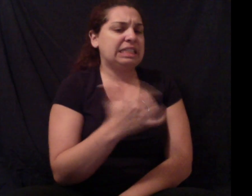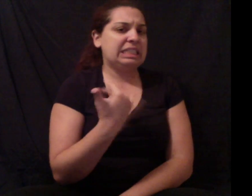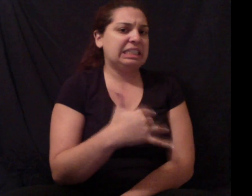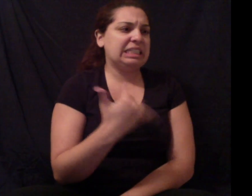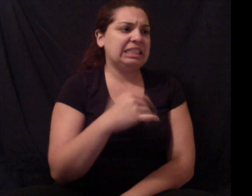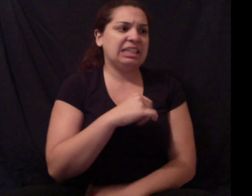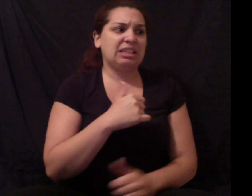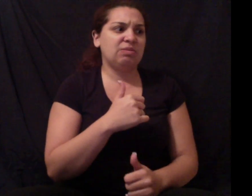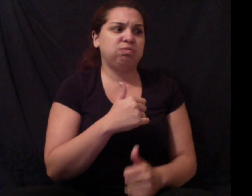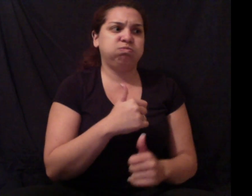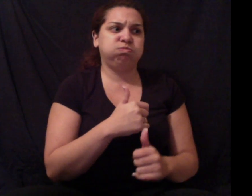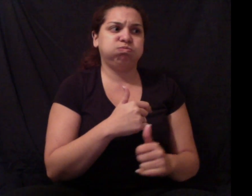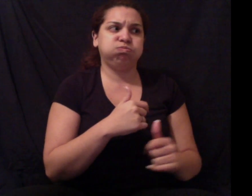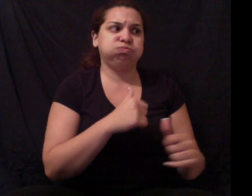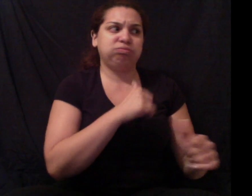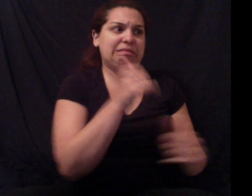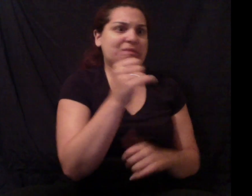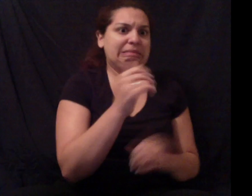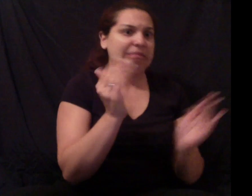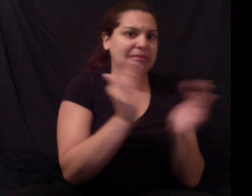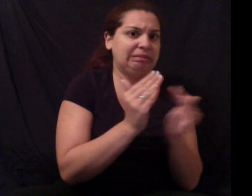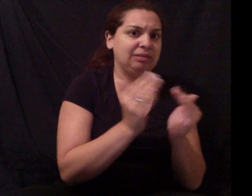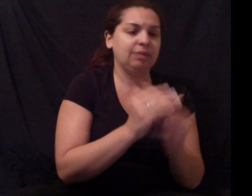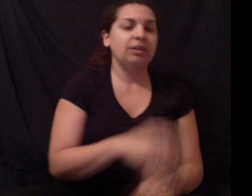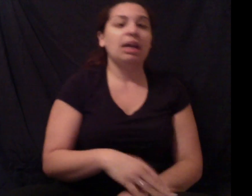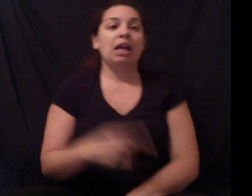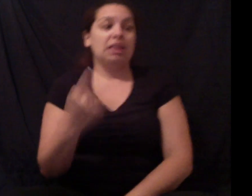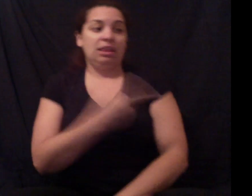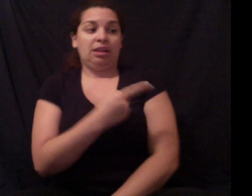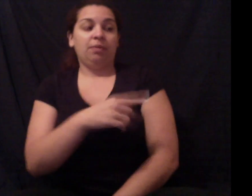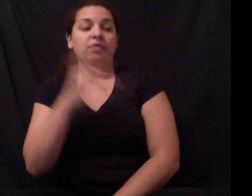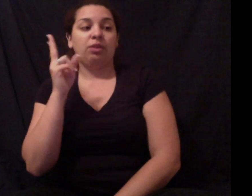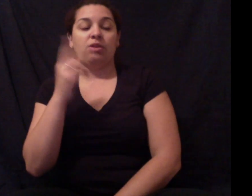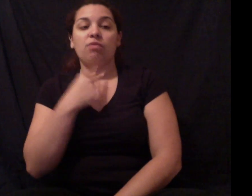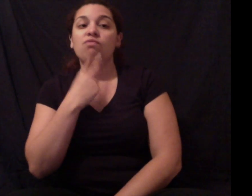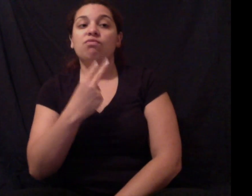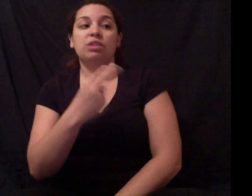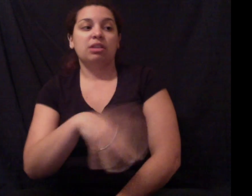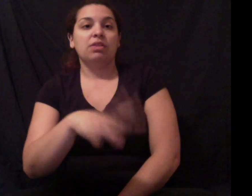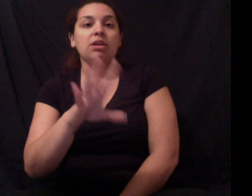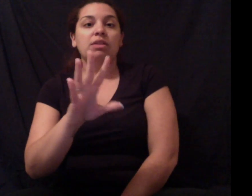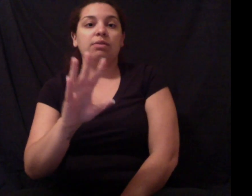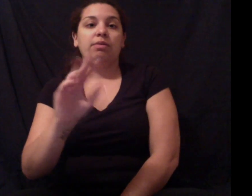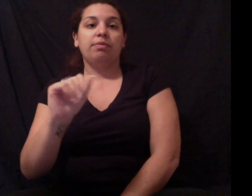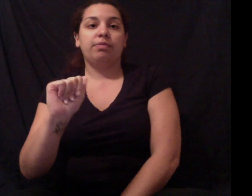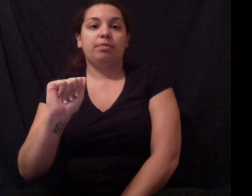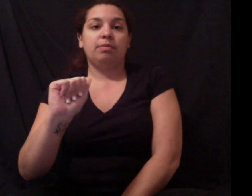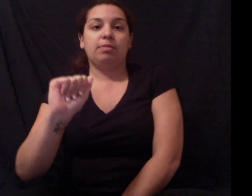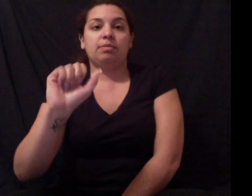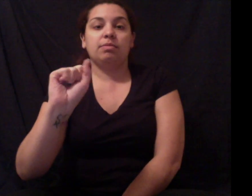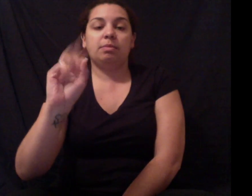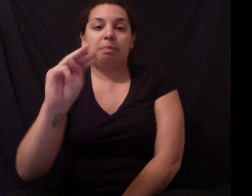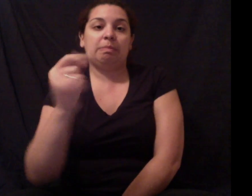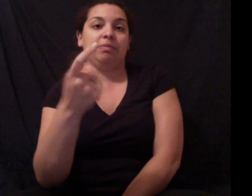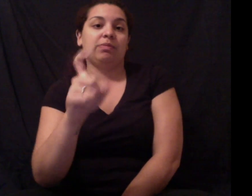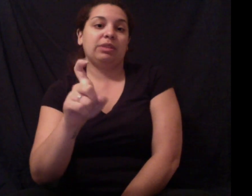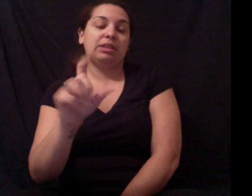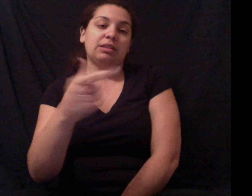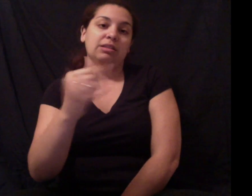that's a stretch. That is the voice of Max Gleason, also known as Smooth McGroove. Mr. McGroove, or Smooth to his